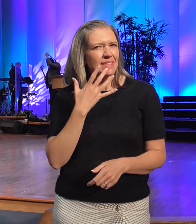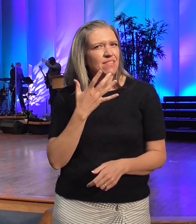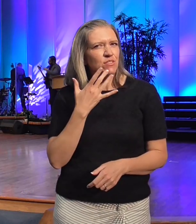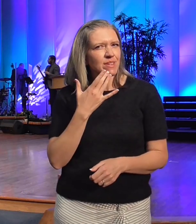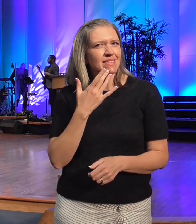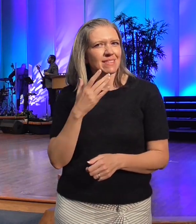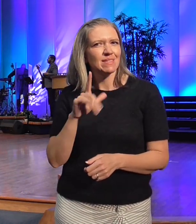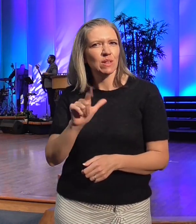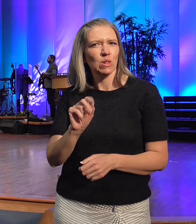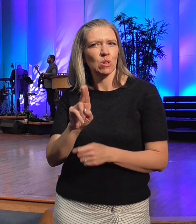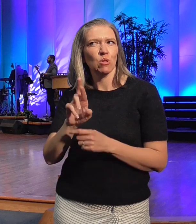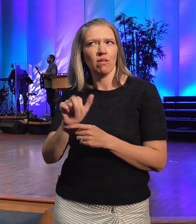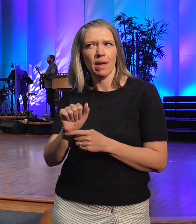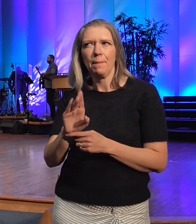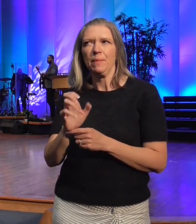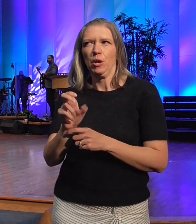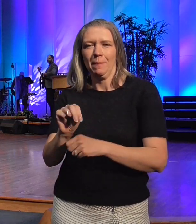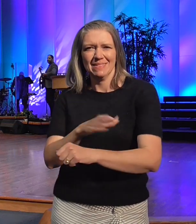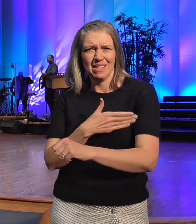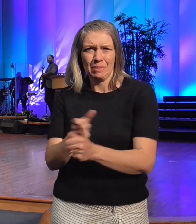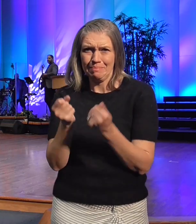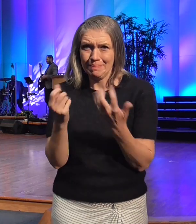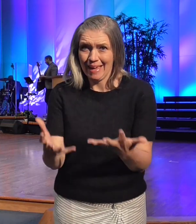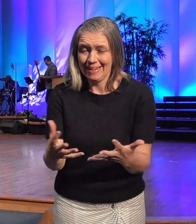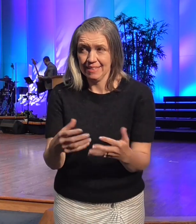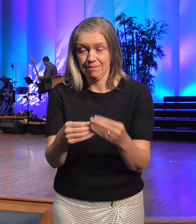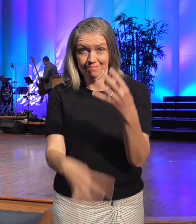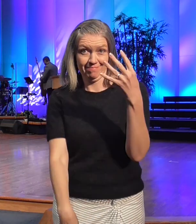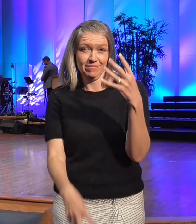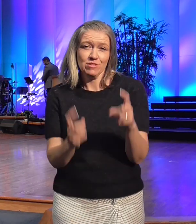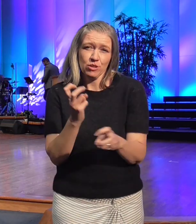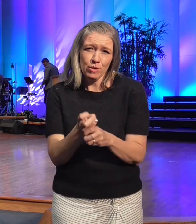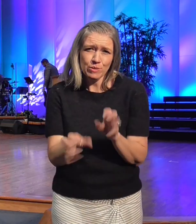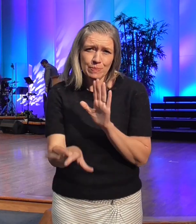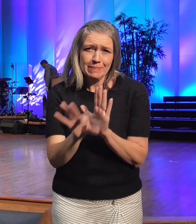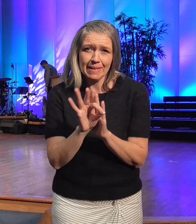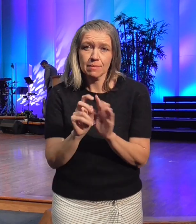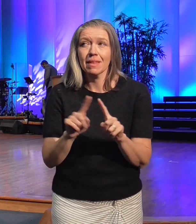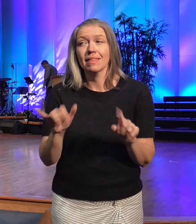Laura Berman song. Although there's so many, it's hard to pick. But that